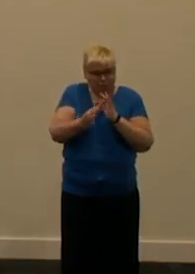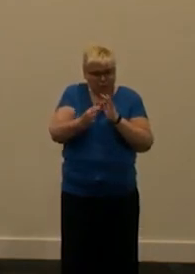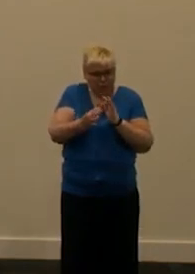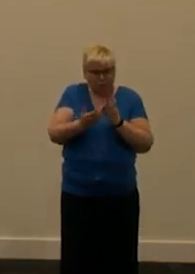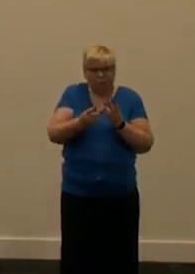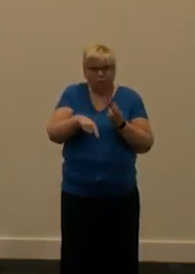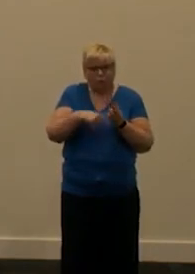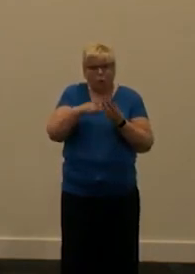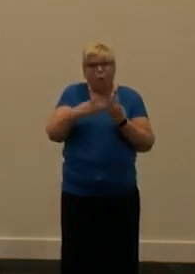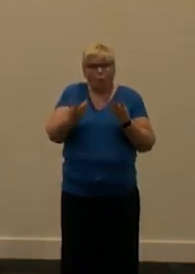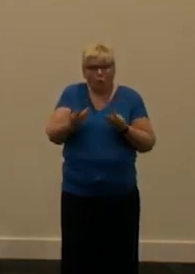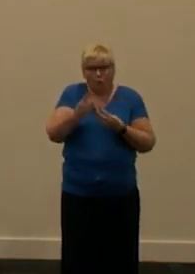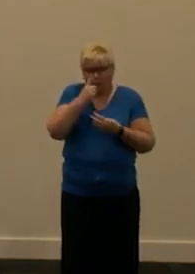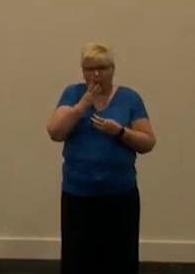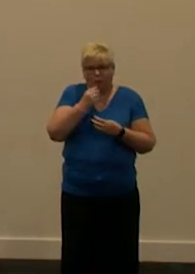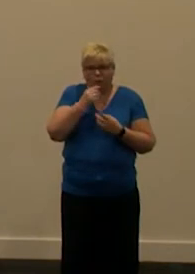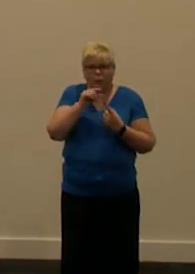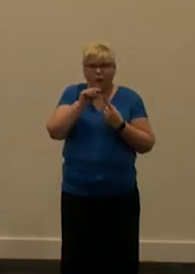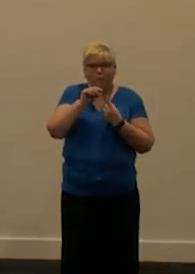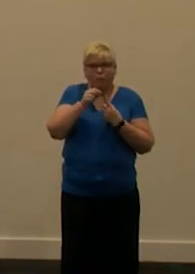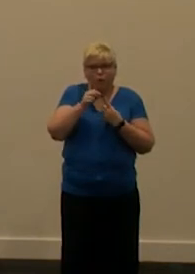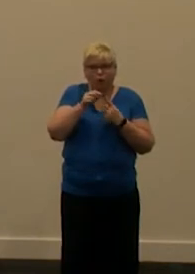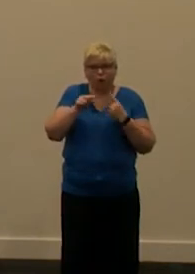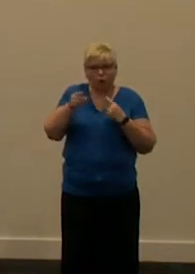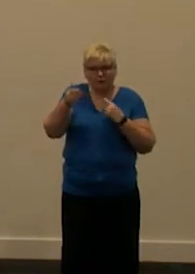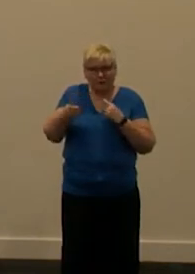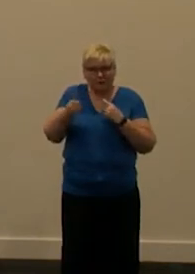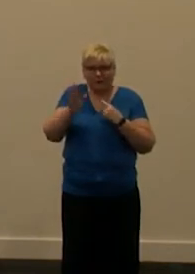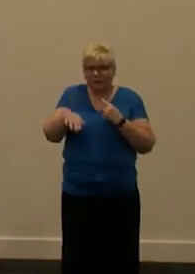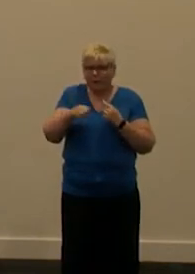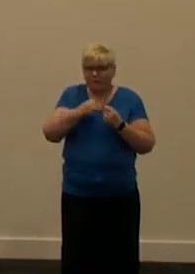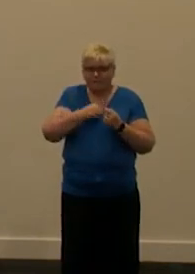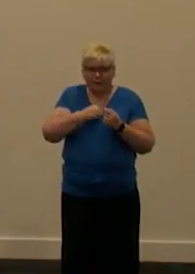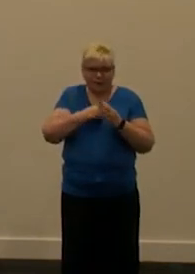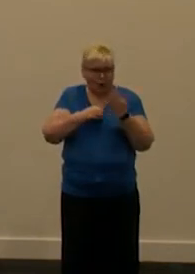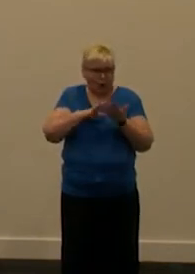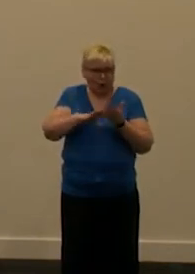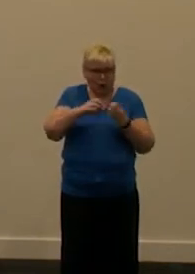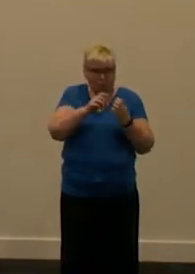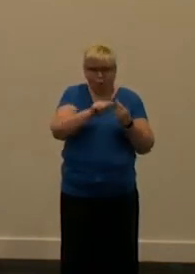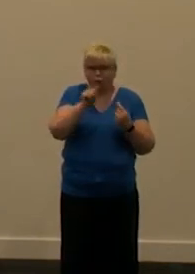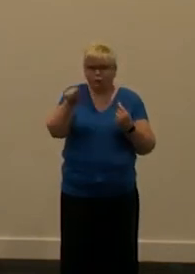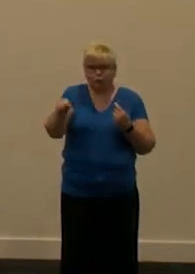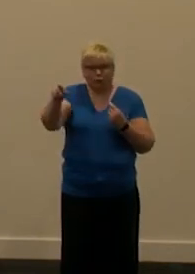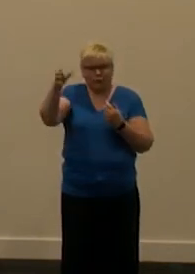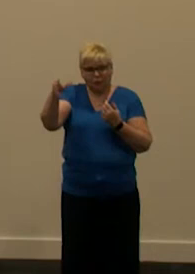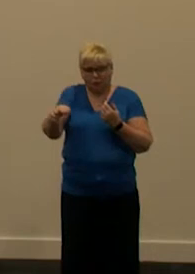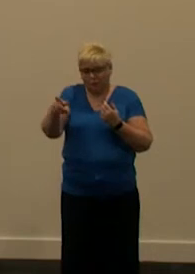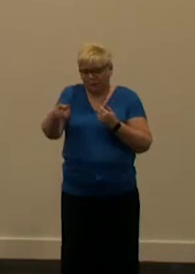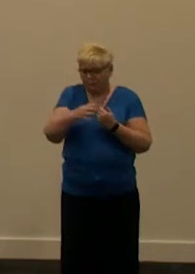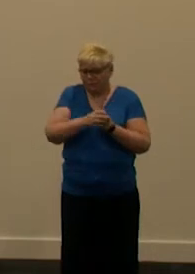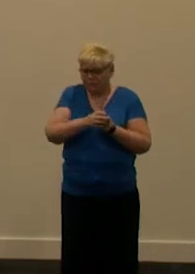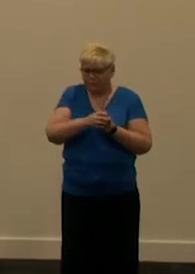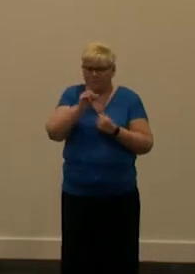later. Or we can use a point-to-site VPN connection from my laptop to the environment. And at the end, we